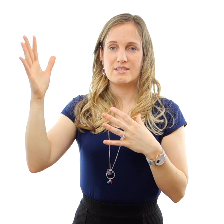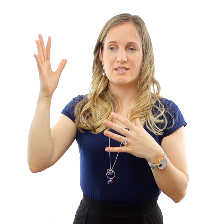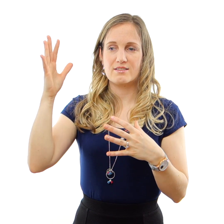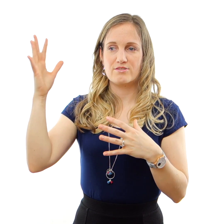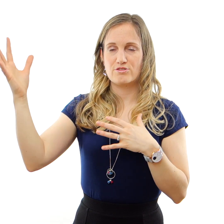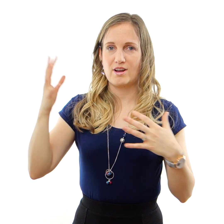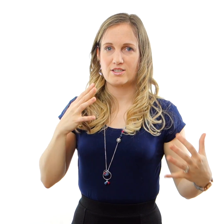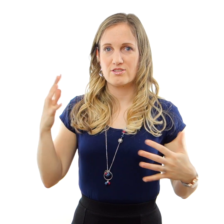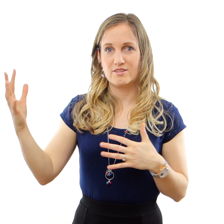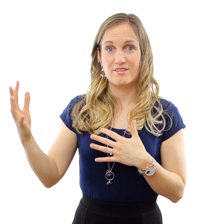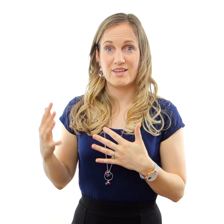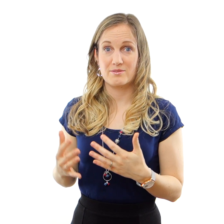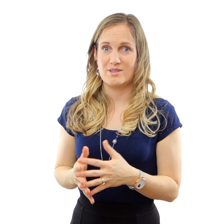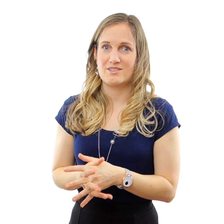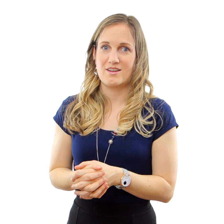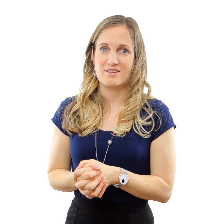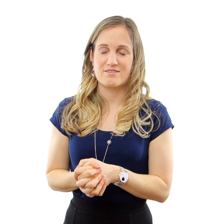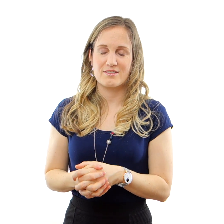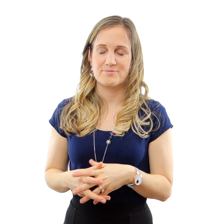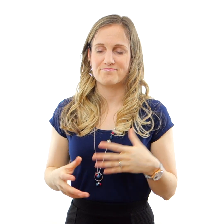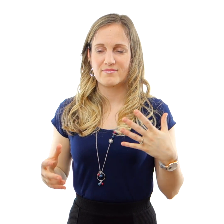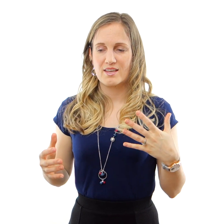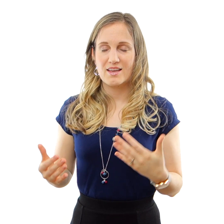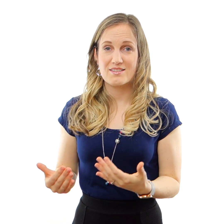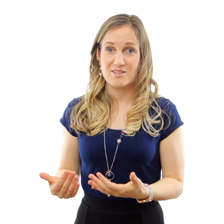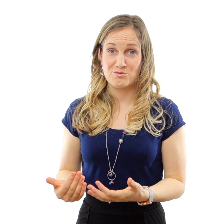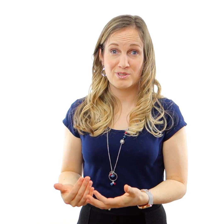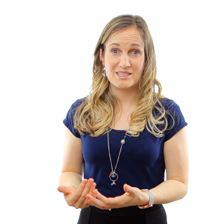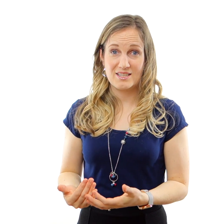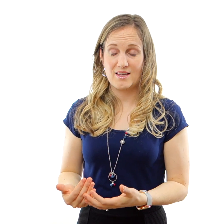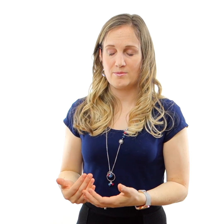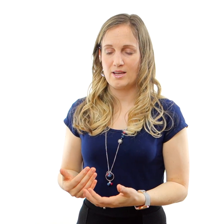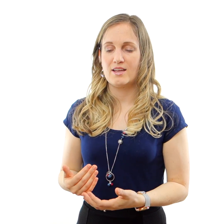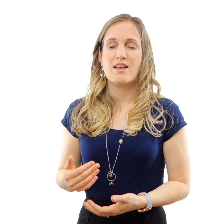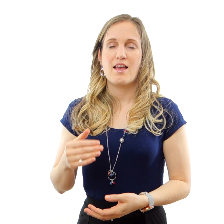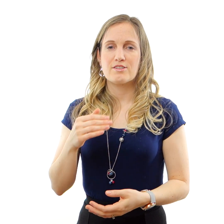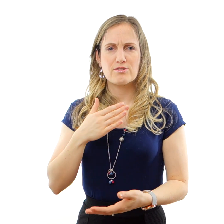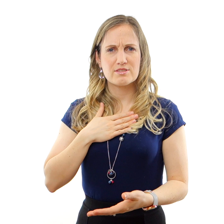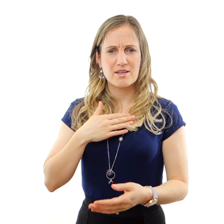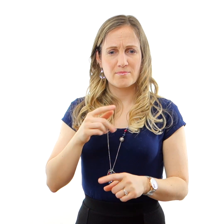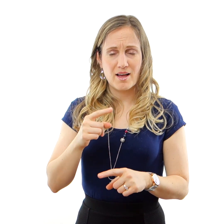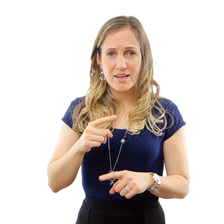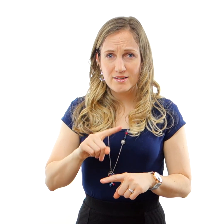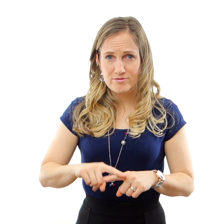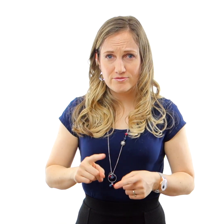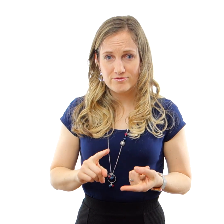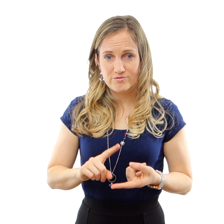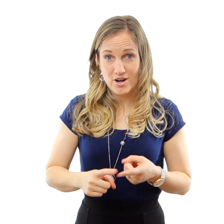a directional language. ASL is really neat that way. And so you're saying, my